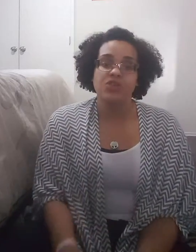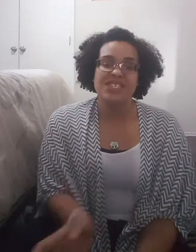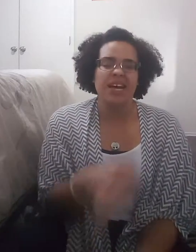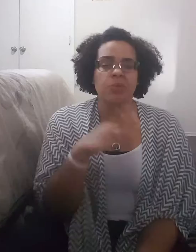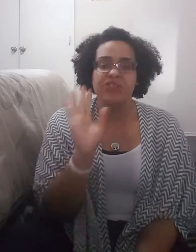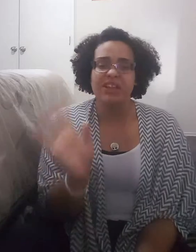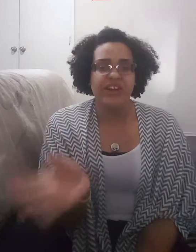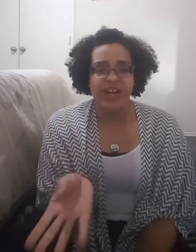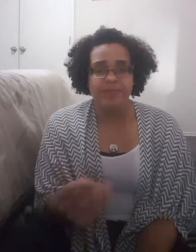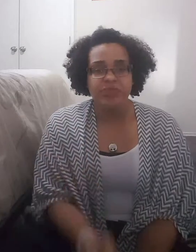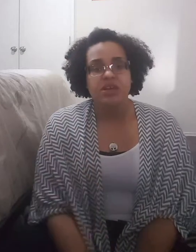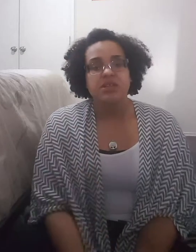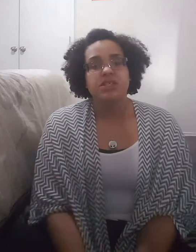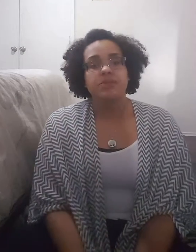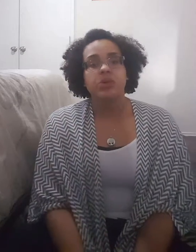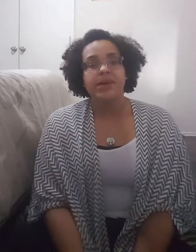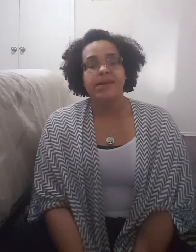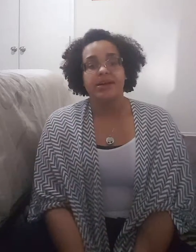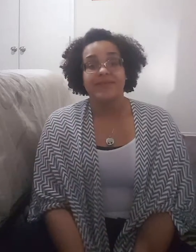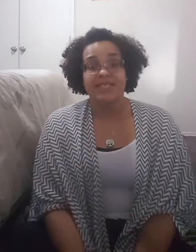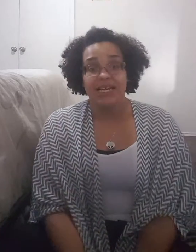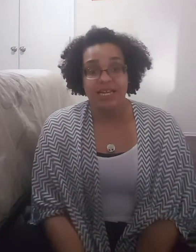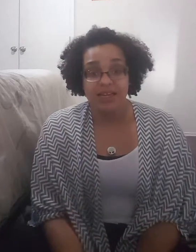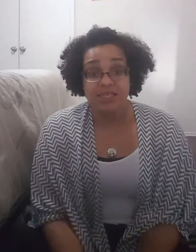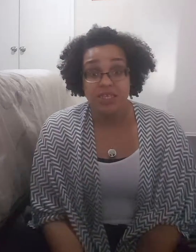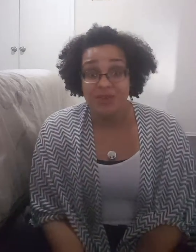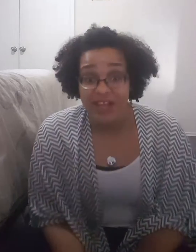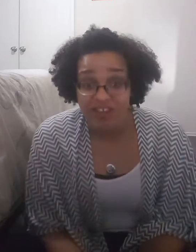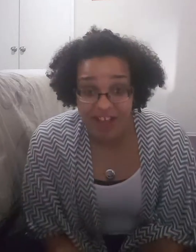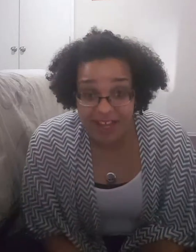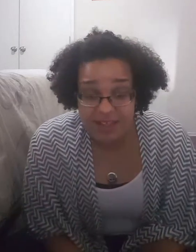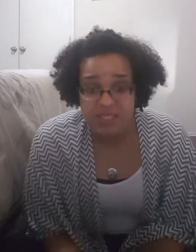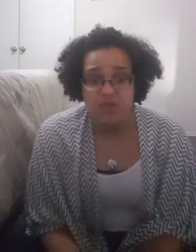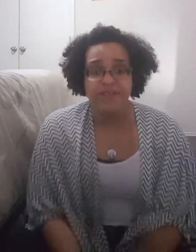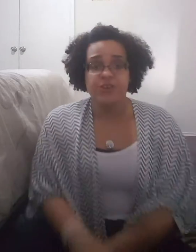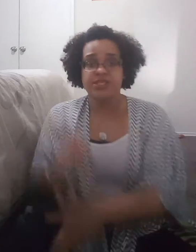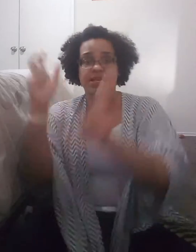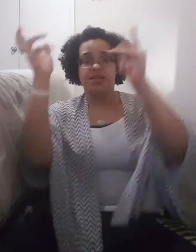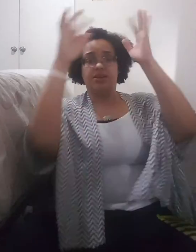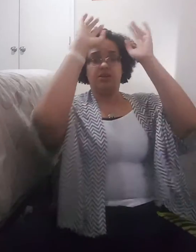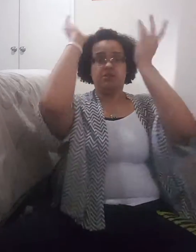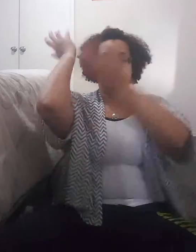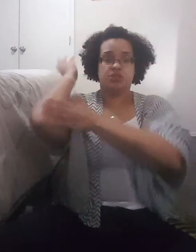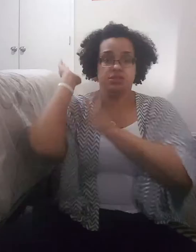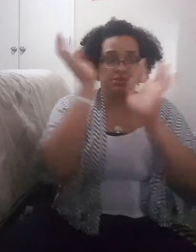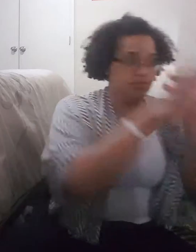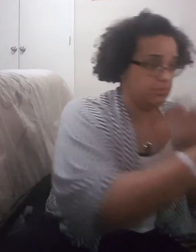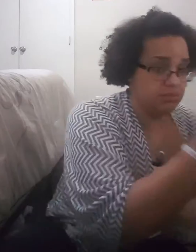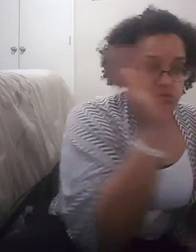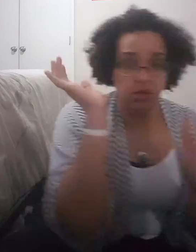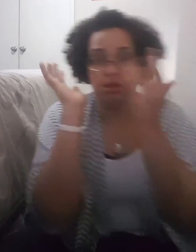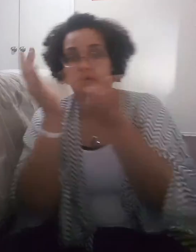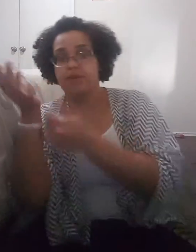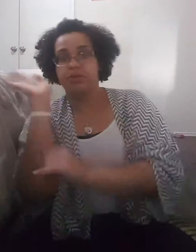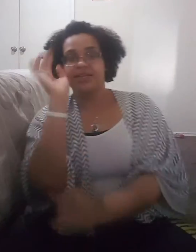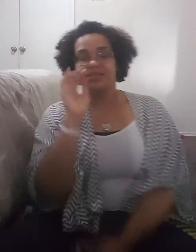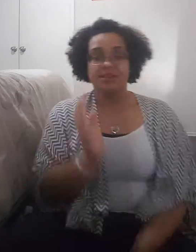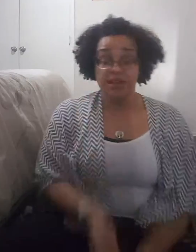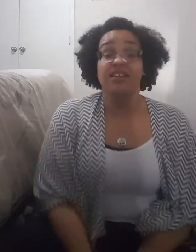just help with clarity. So the point of signing is to communicate, right? So if you're signing just all over the place, it's gonna